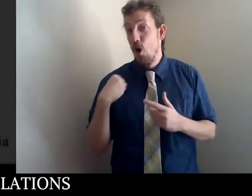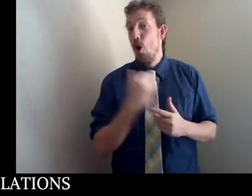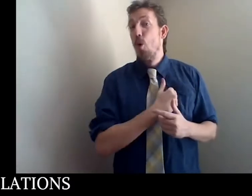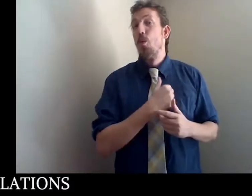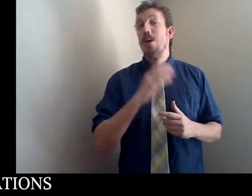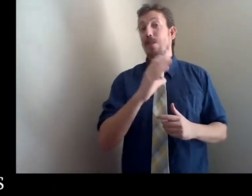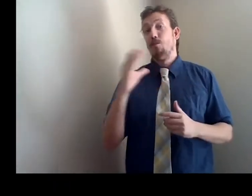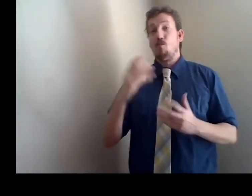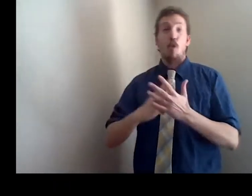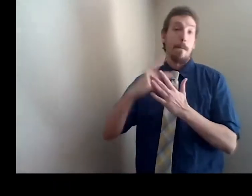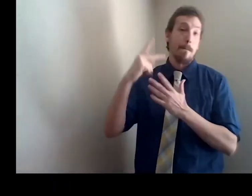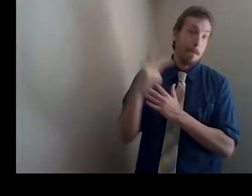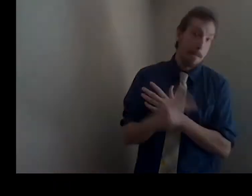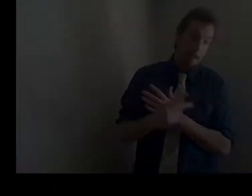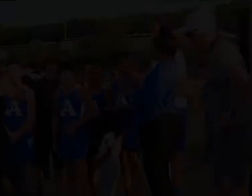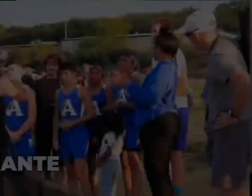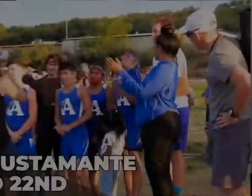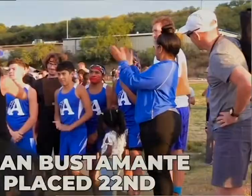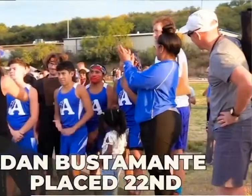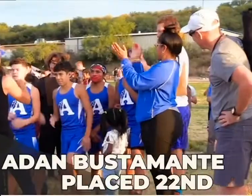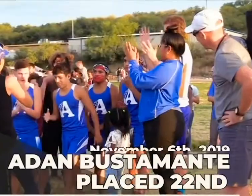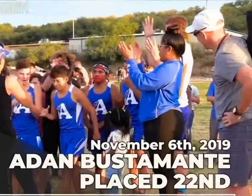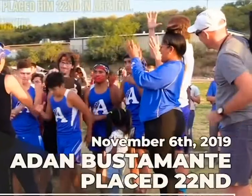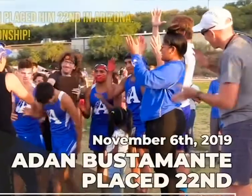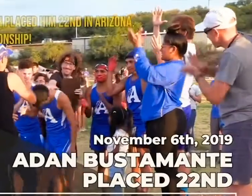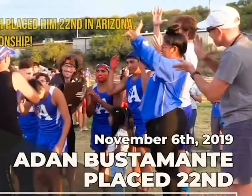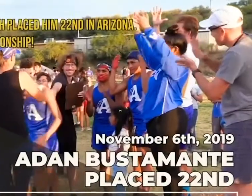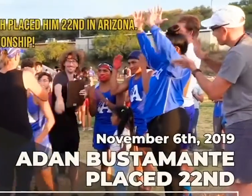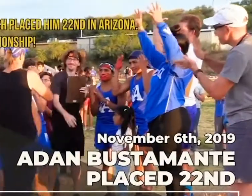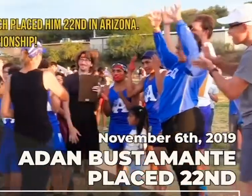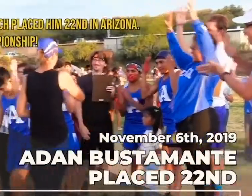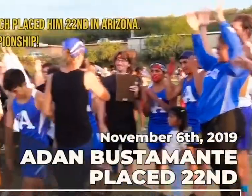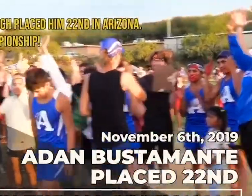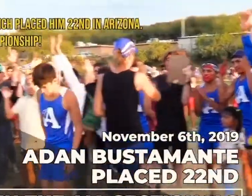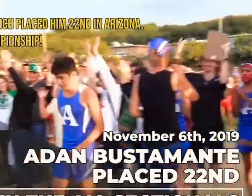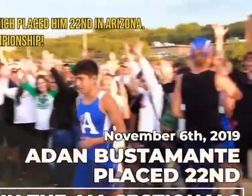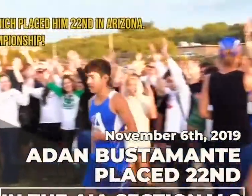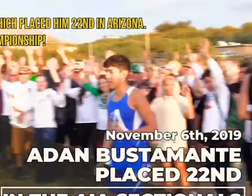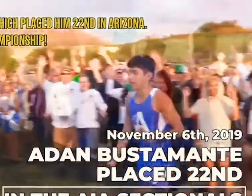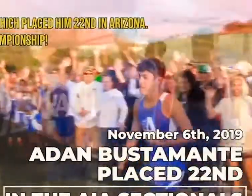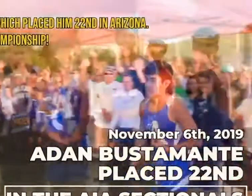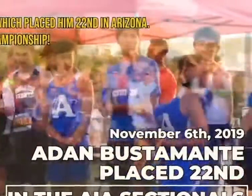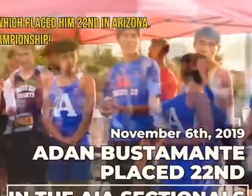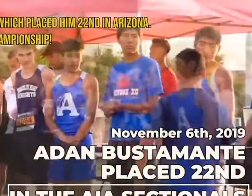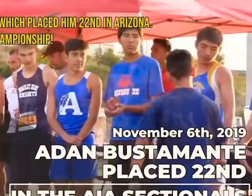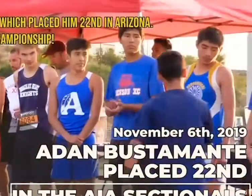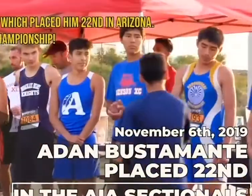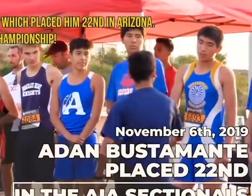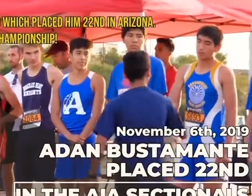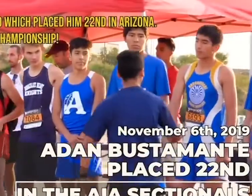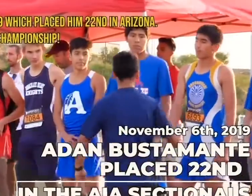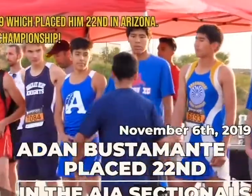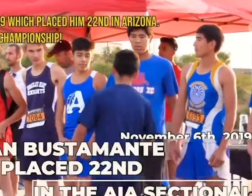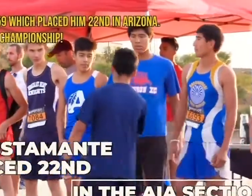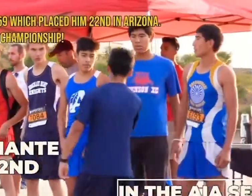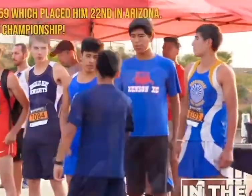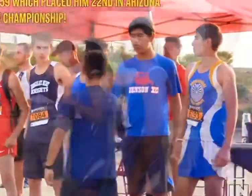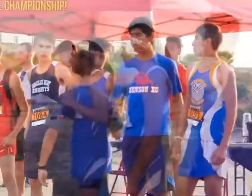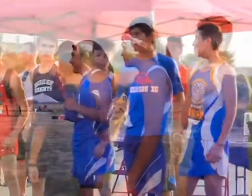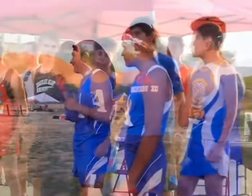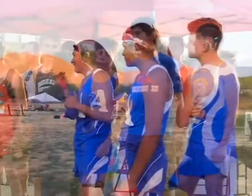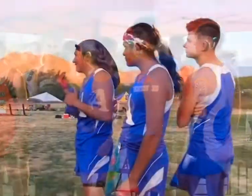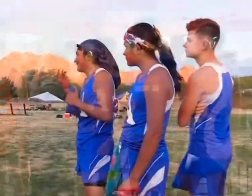lot about our cross-country program. The words "Adon Bustamante" placed 22nd in the AIA